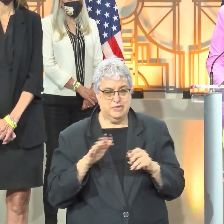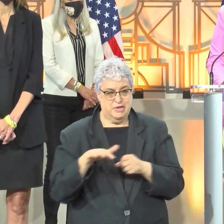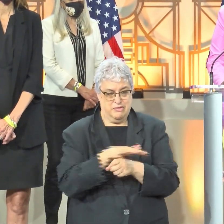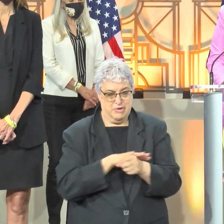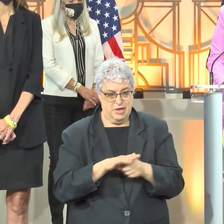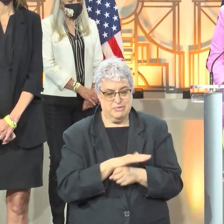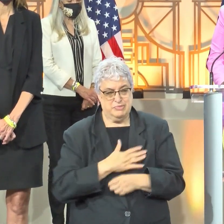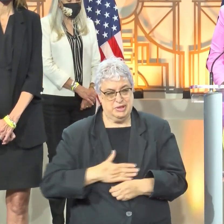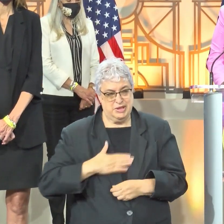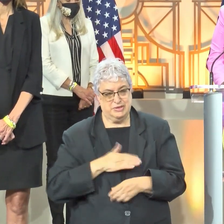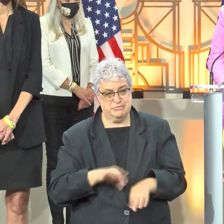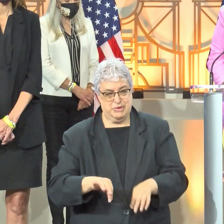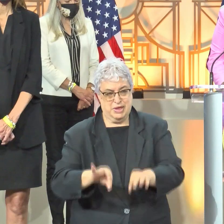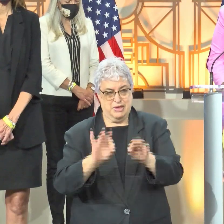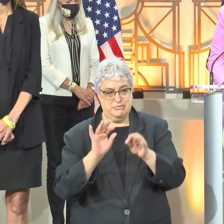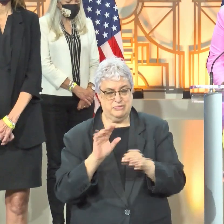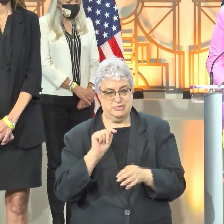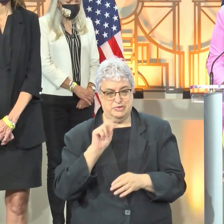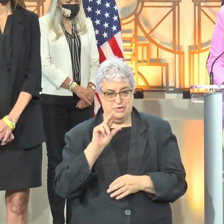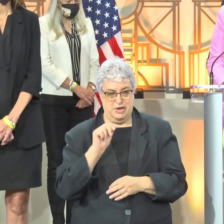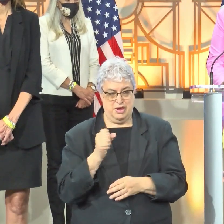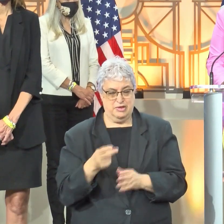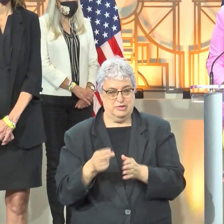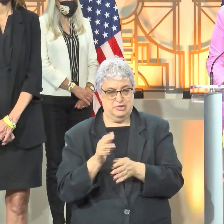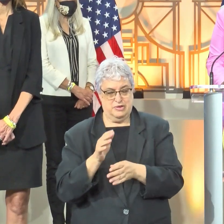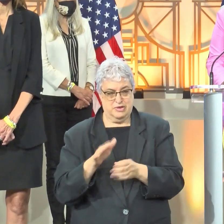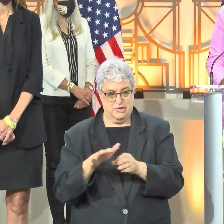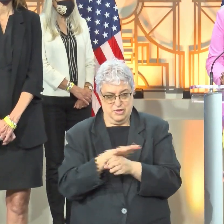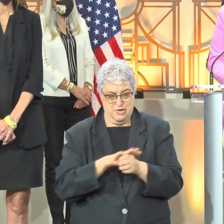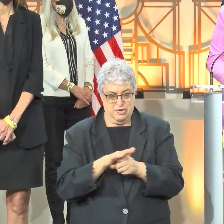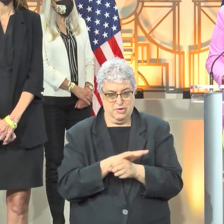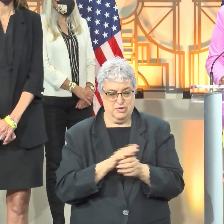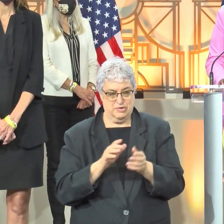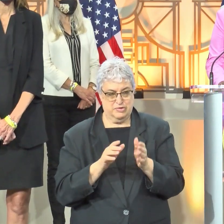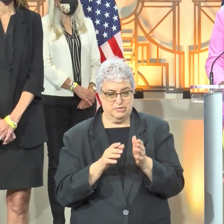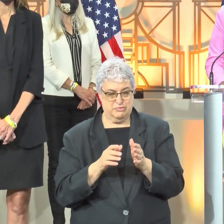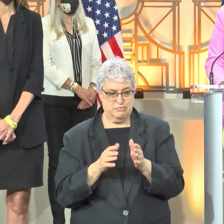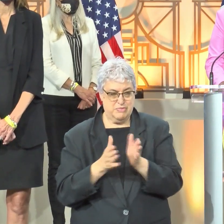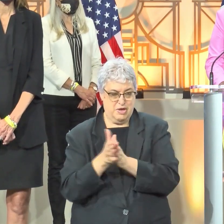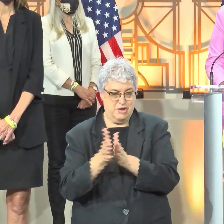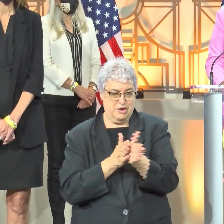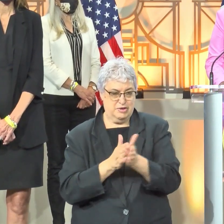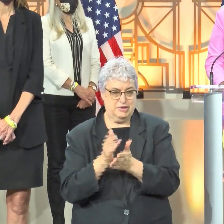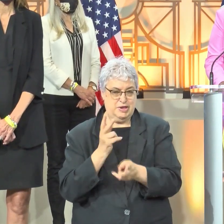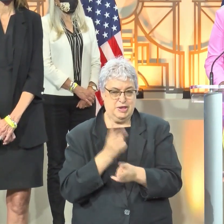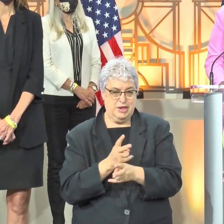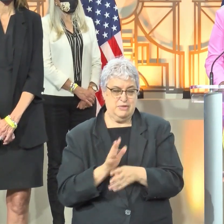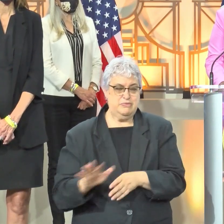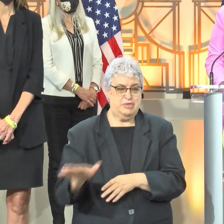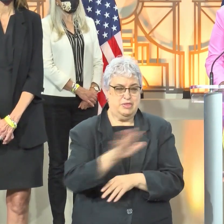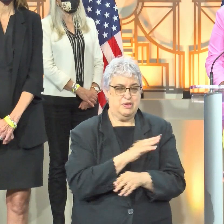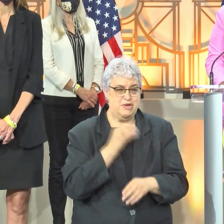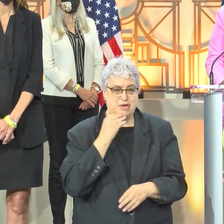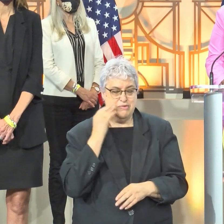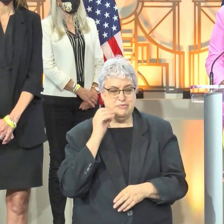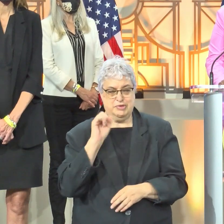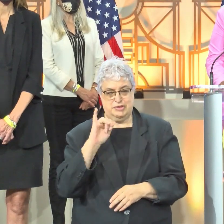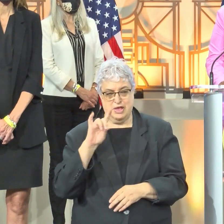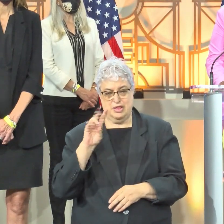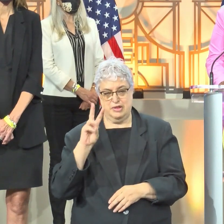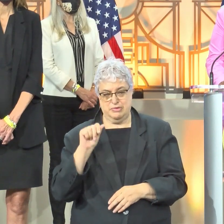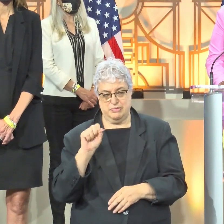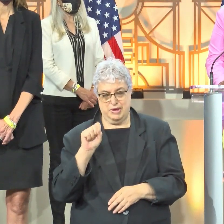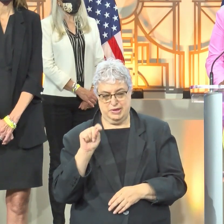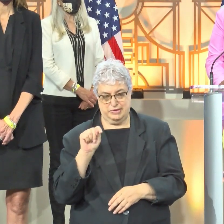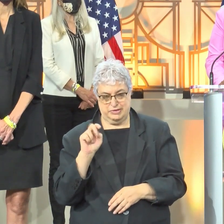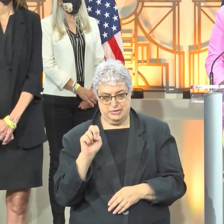in their neighborhoods, in their local parks, and keep their immediate areas as clean as we can. The Solid Waste Department and